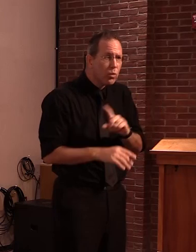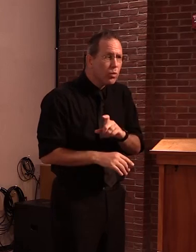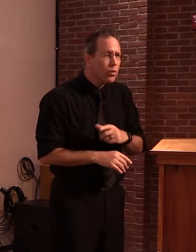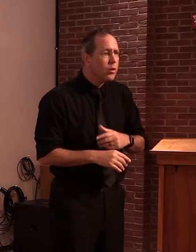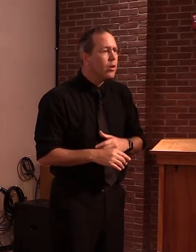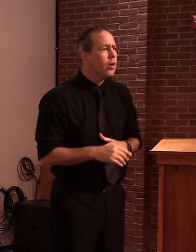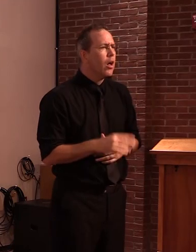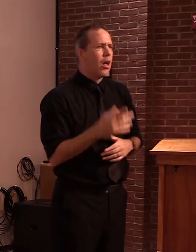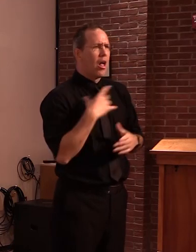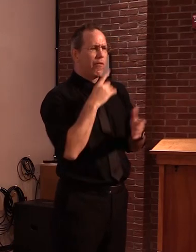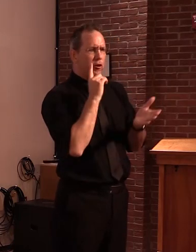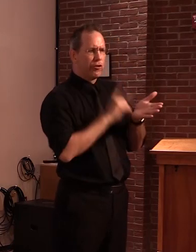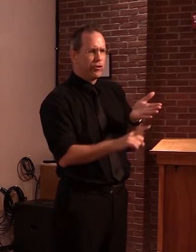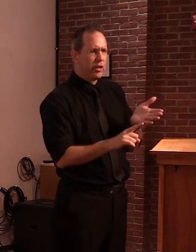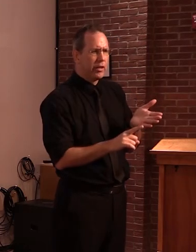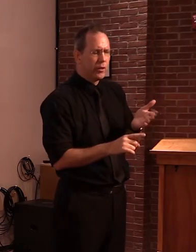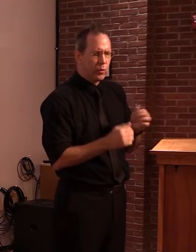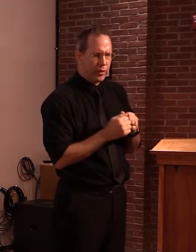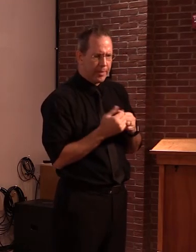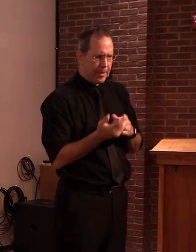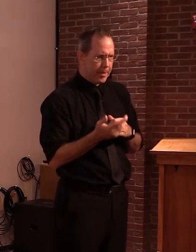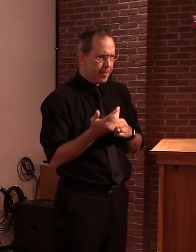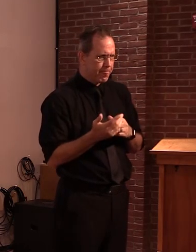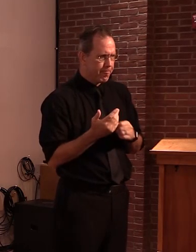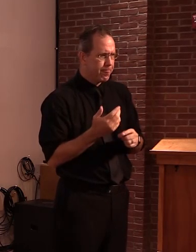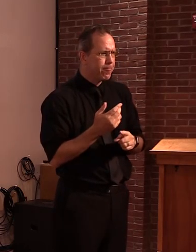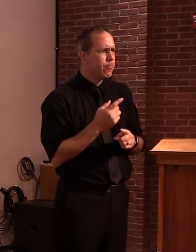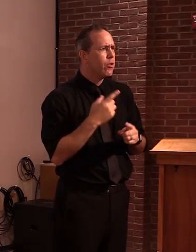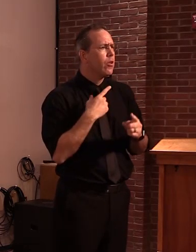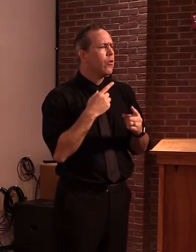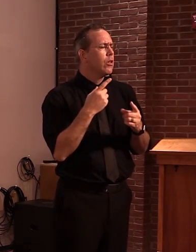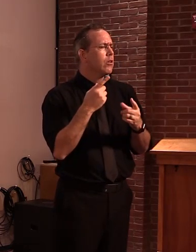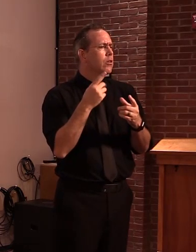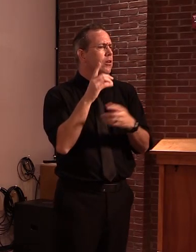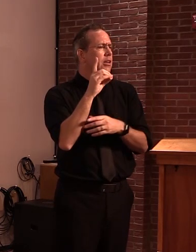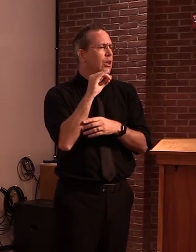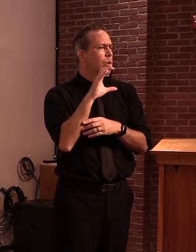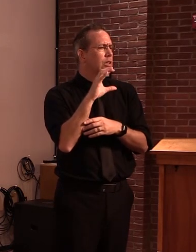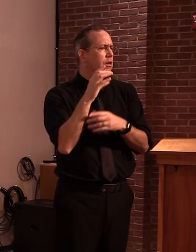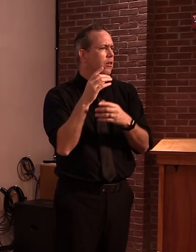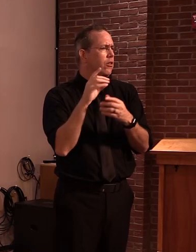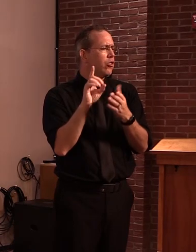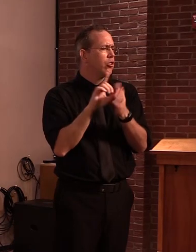the Commissioner of Corrections. I don't believe we're in lockdown